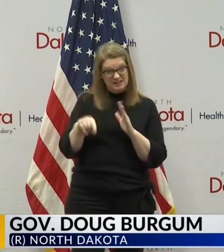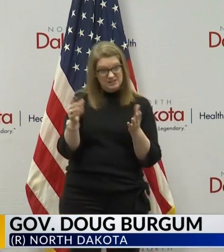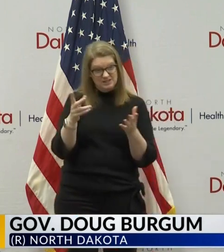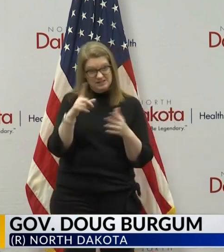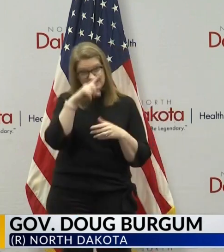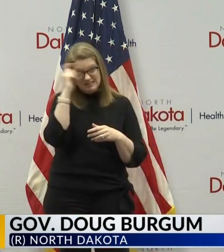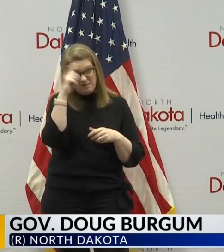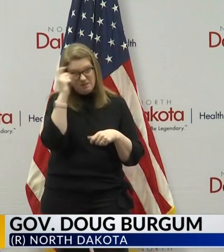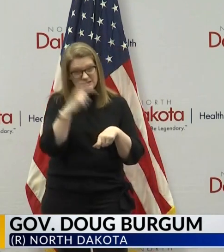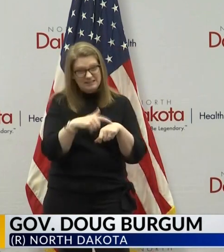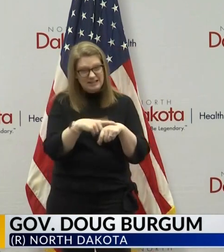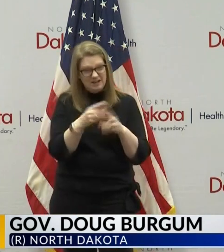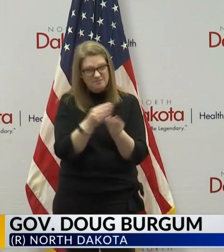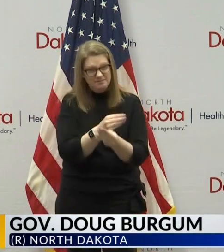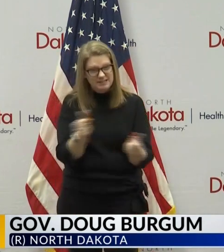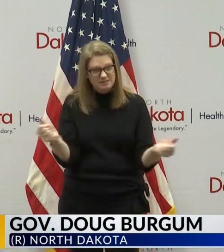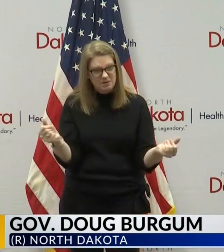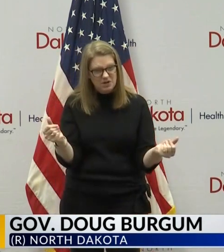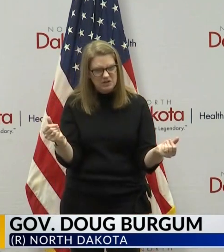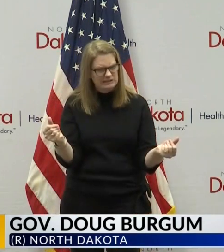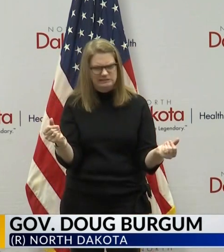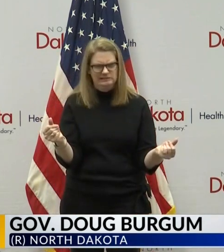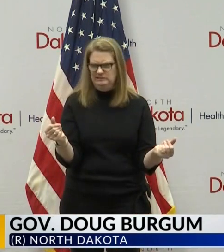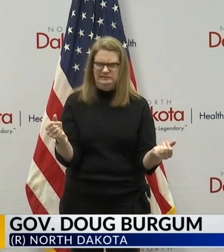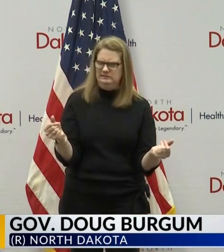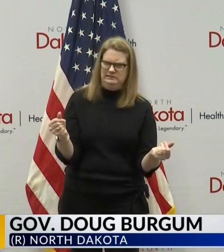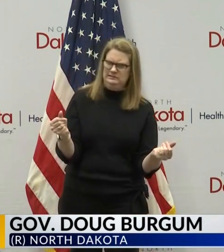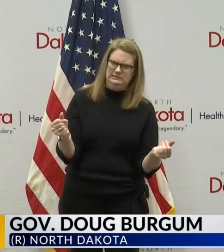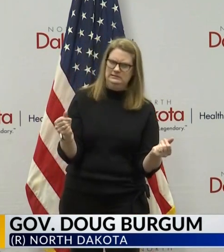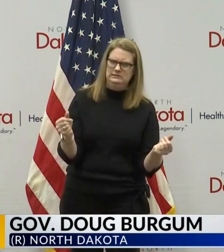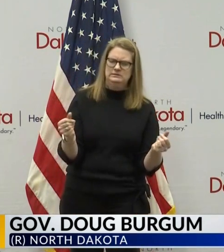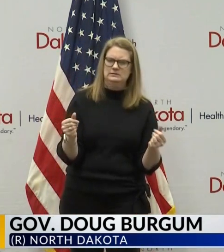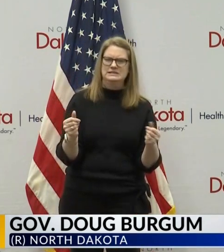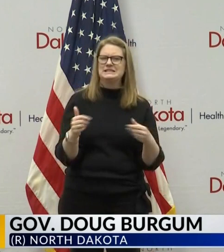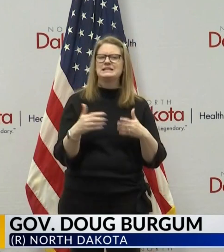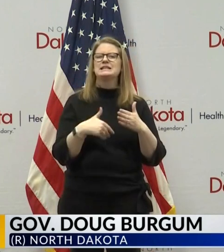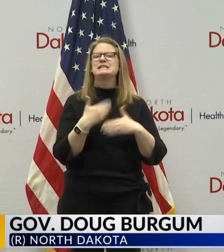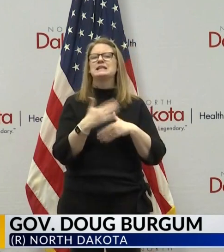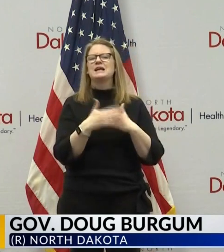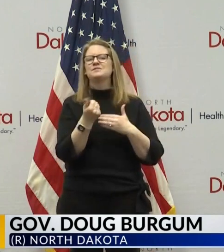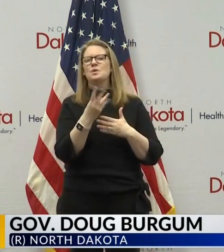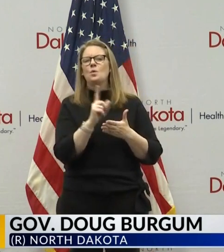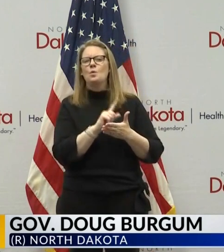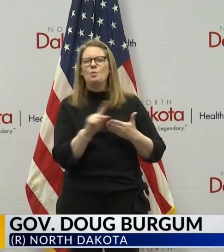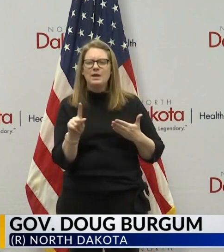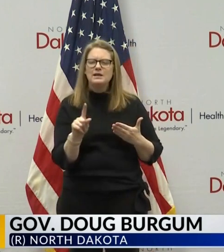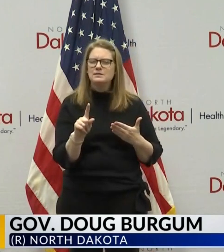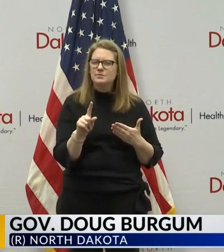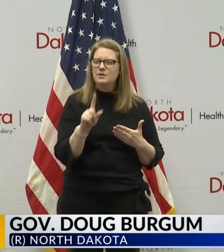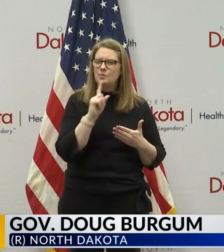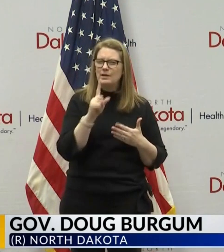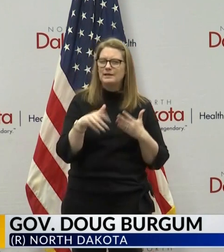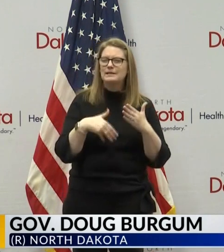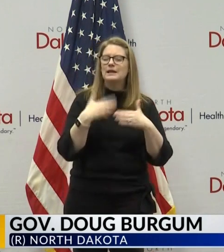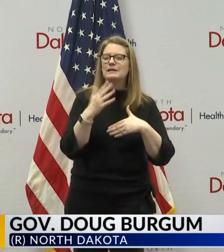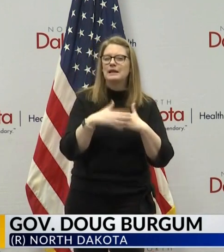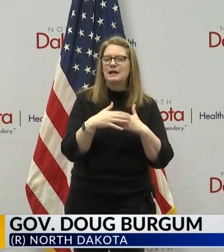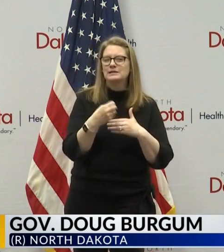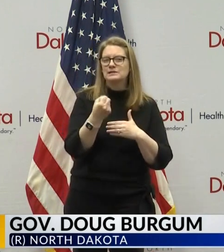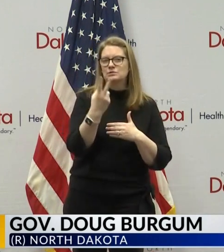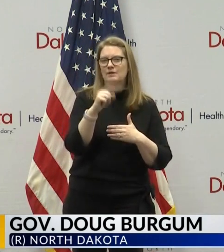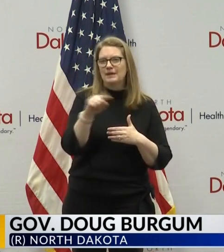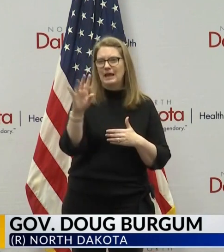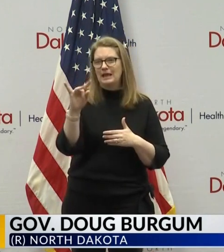And so again, part of the modeling that we have to do is not for the next few weeks, but it's really over the next 12 to 18 months. But like the